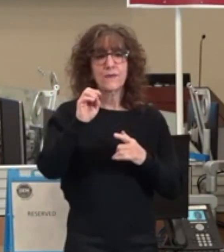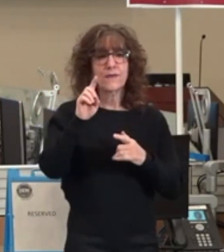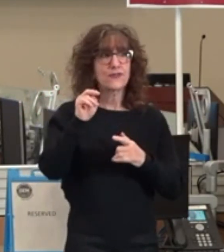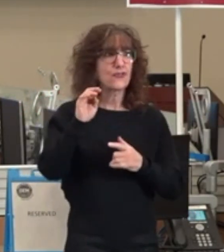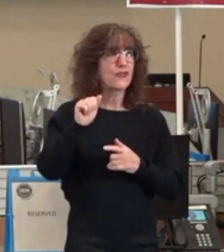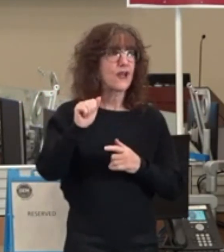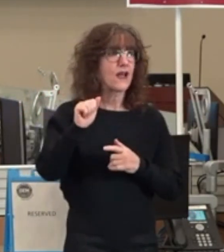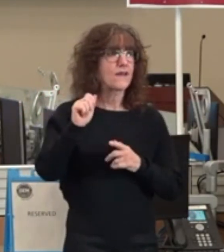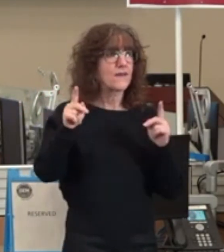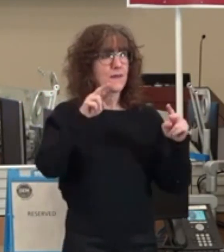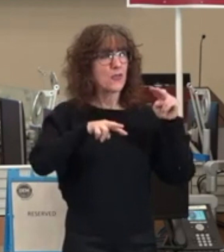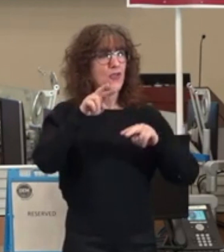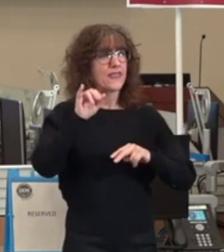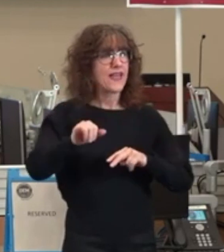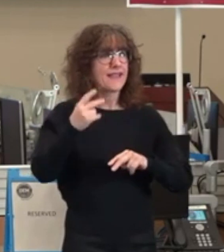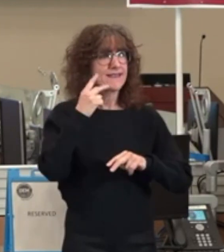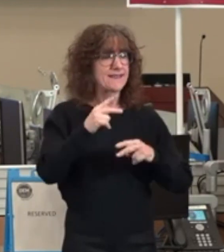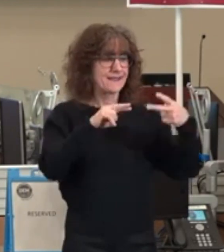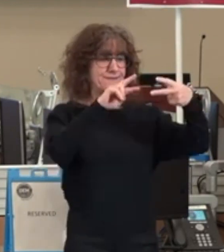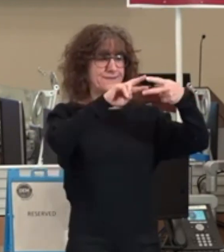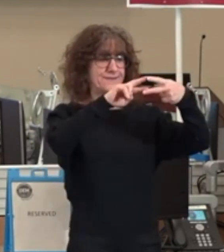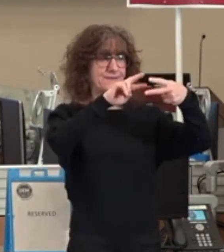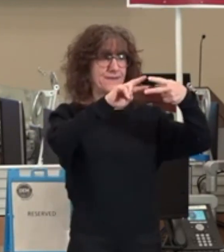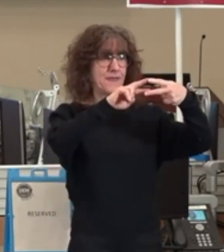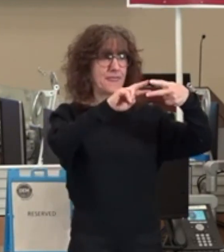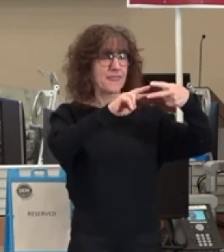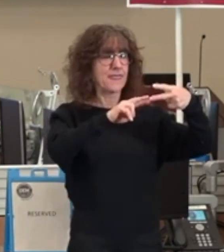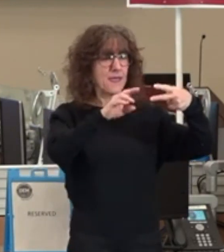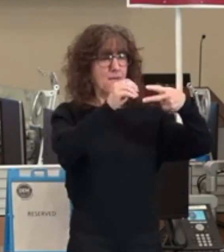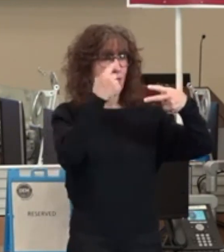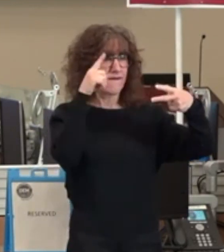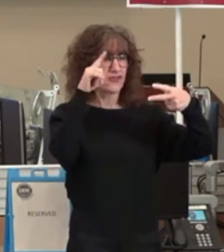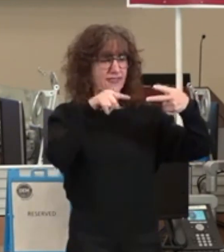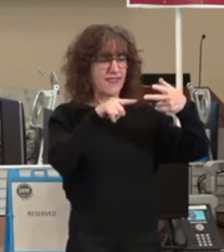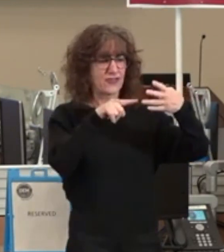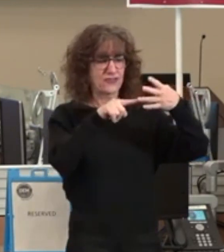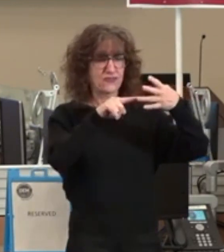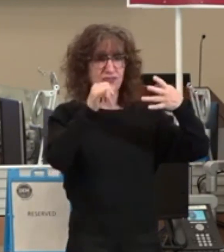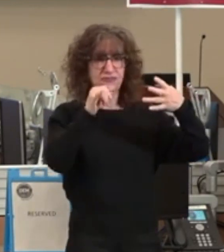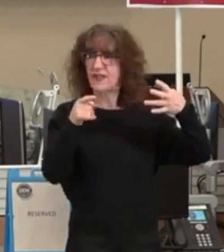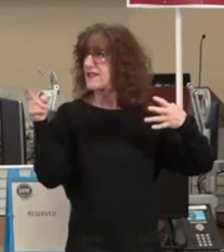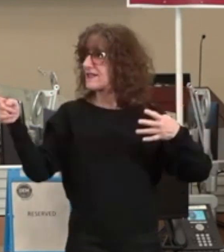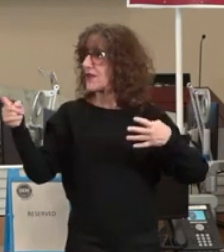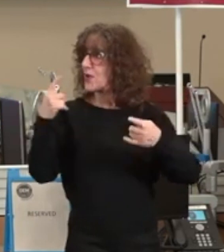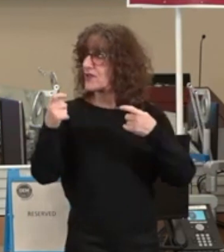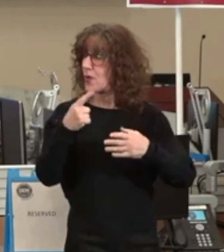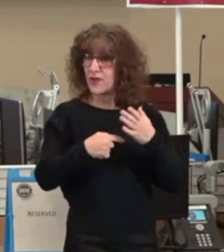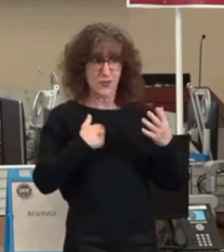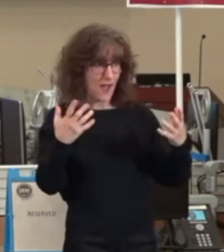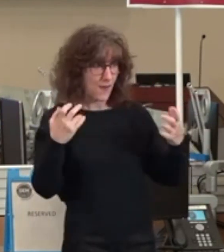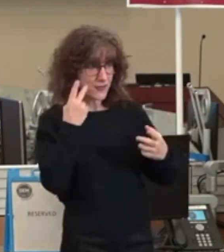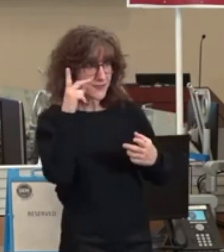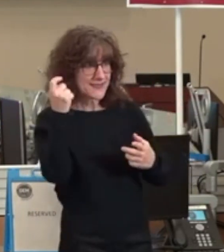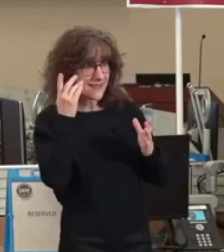serious people who look at it and see Moderna and Pfizer have higher efficacy. Would you explain that? Thank you. Okay, so your question is, what would I like to see